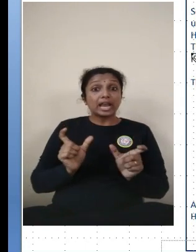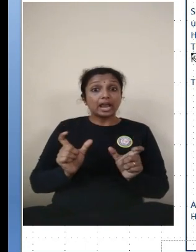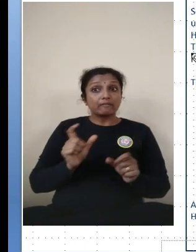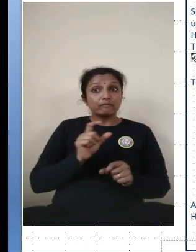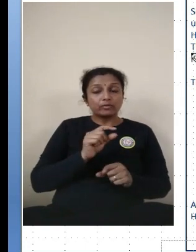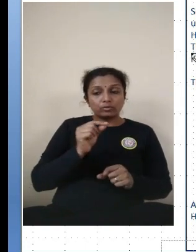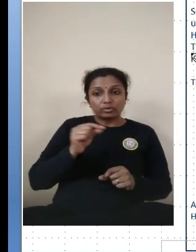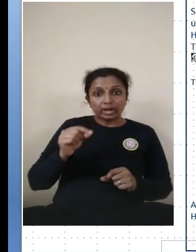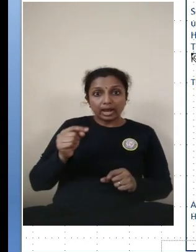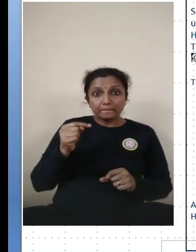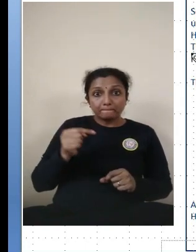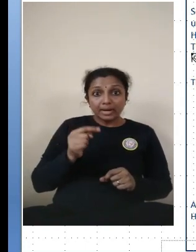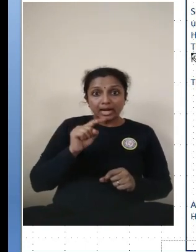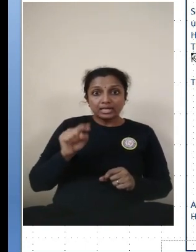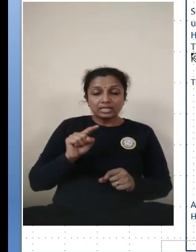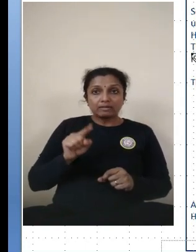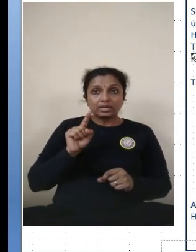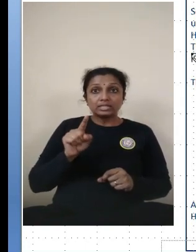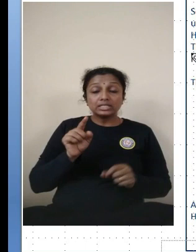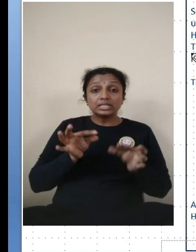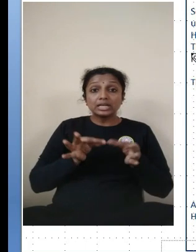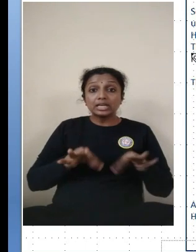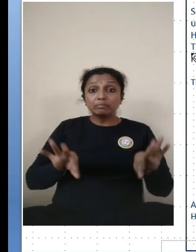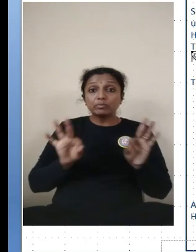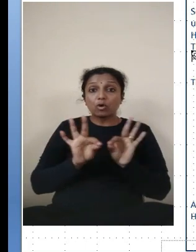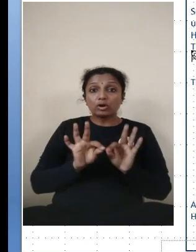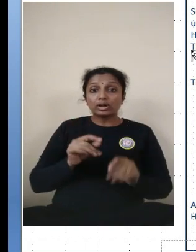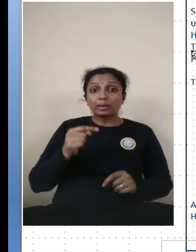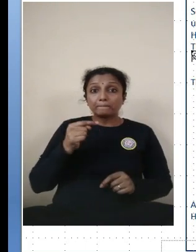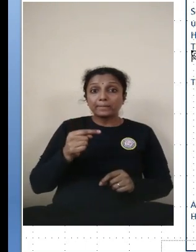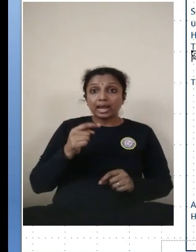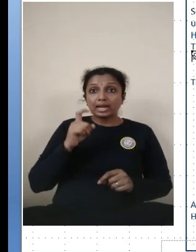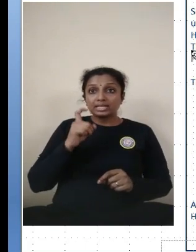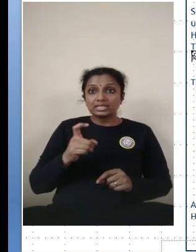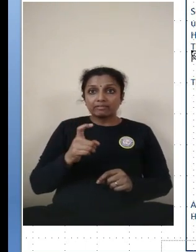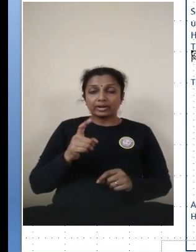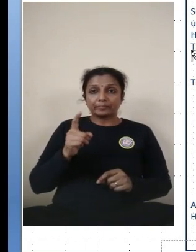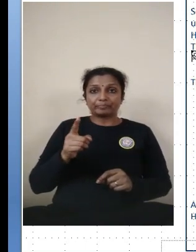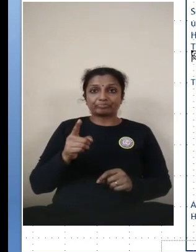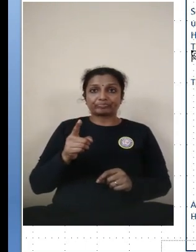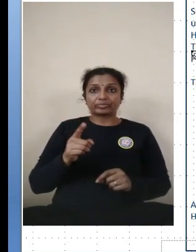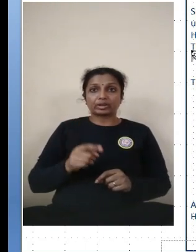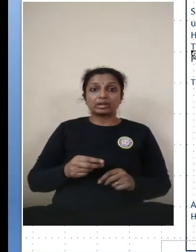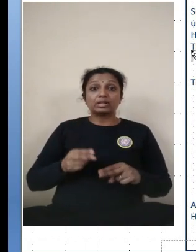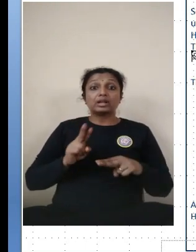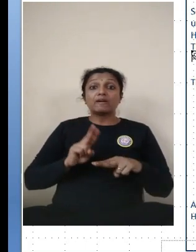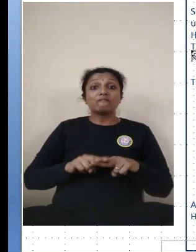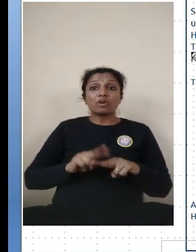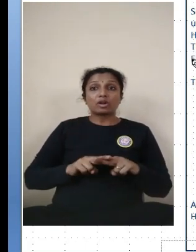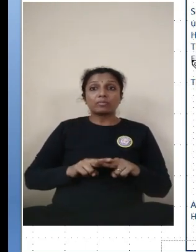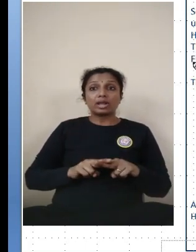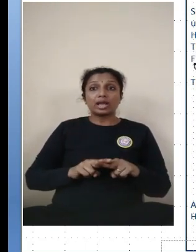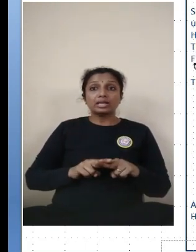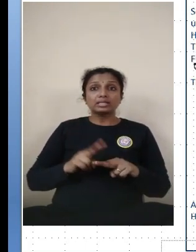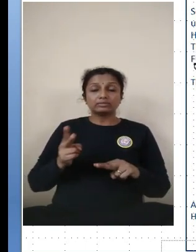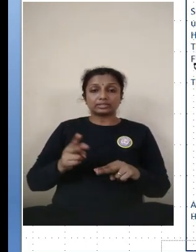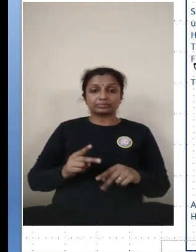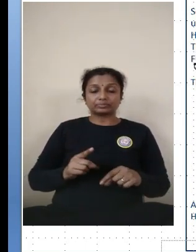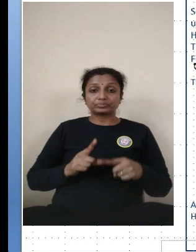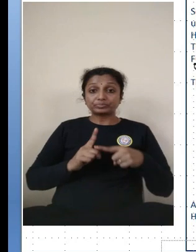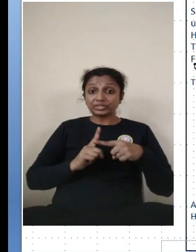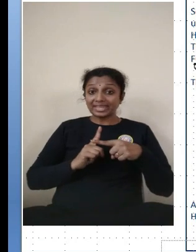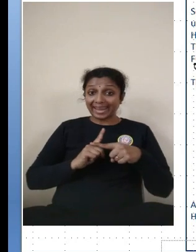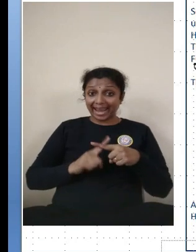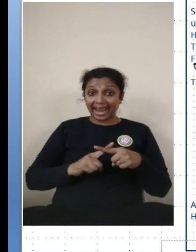And whenever there is any minus term, you have to be very, very careful. Here in this case, b is minus 7. So,